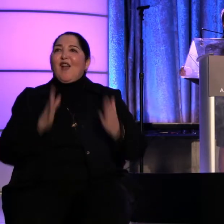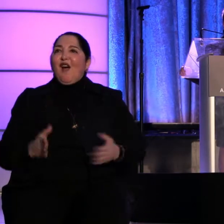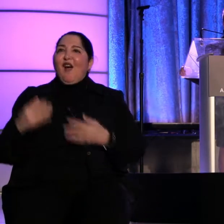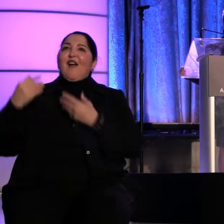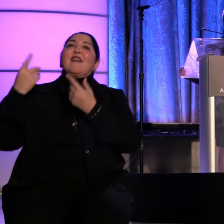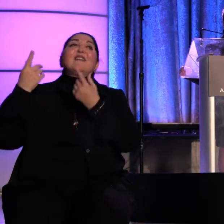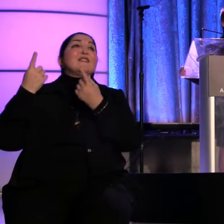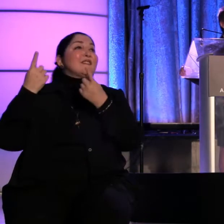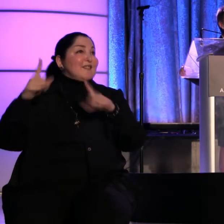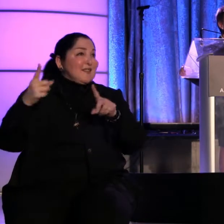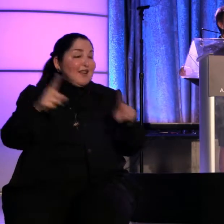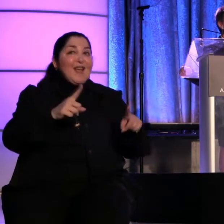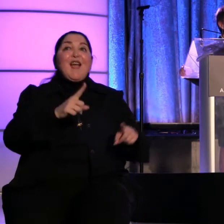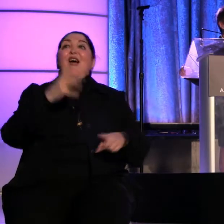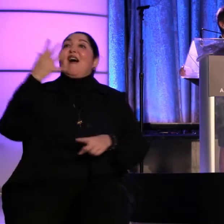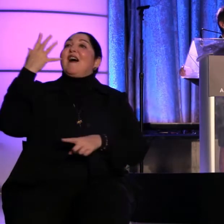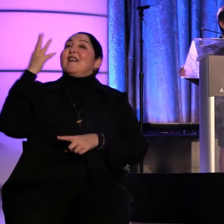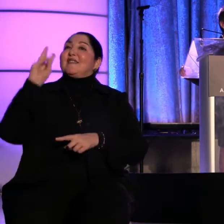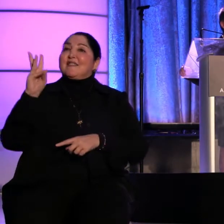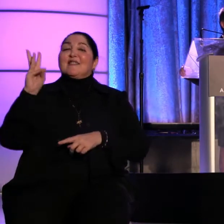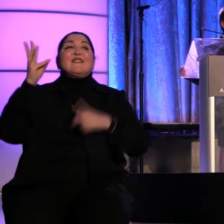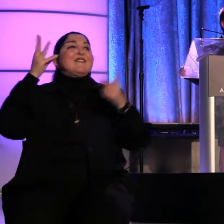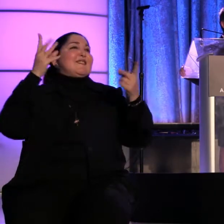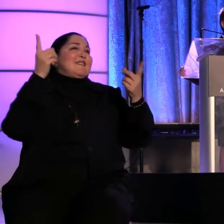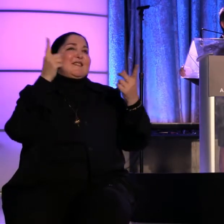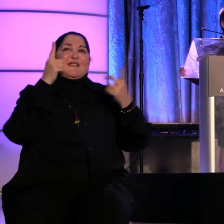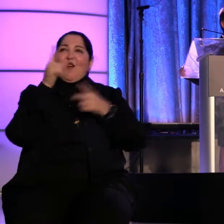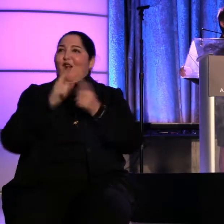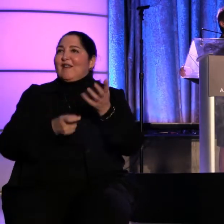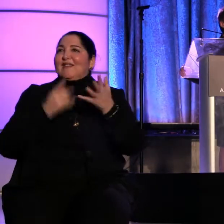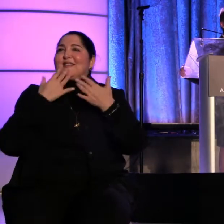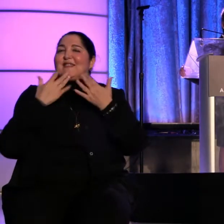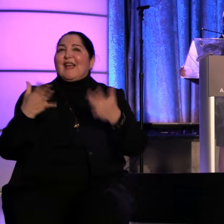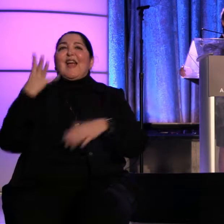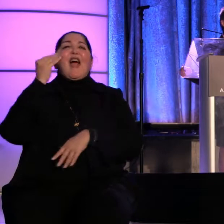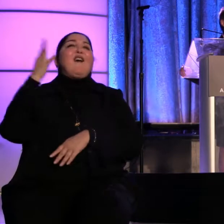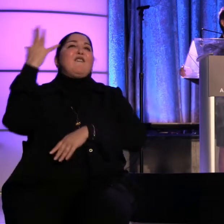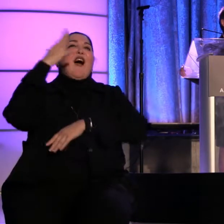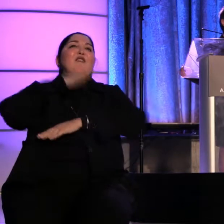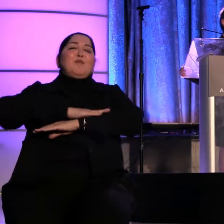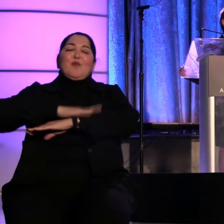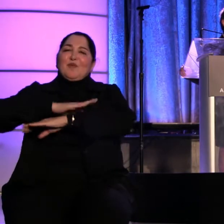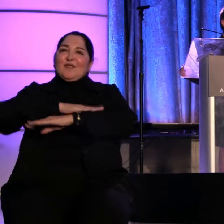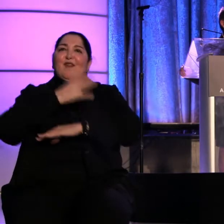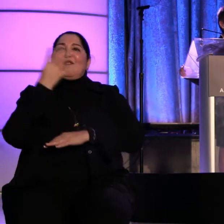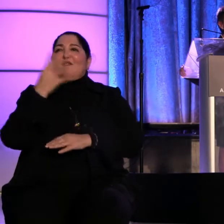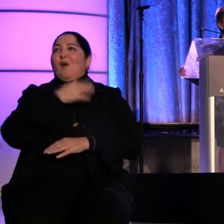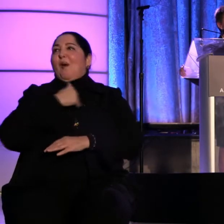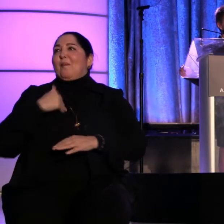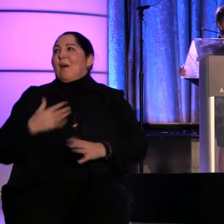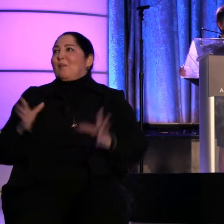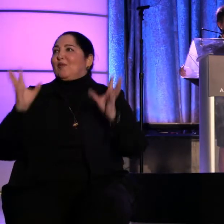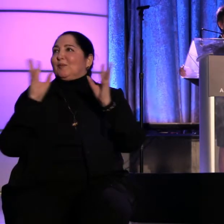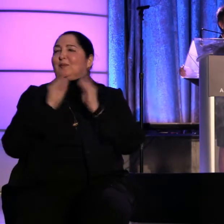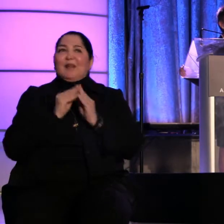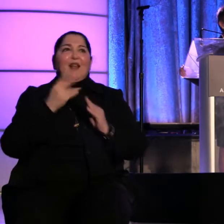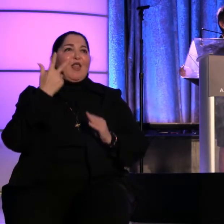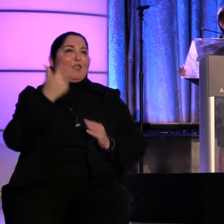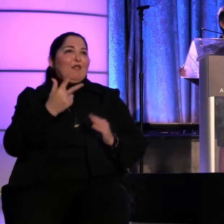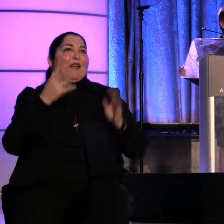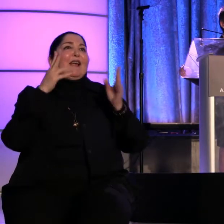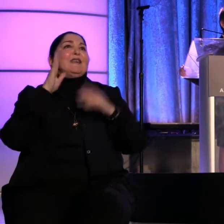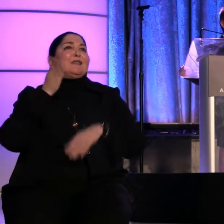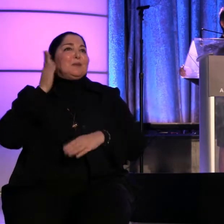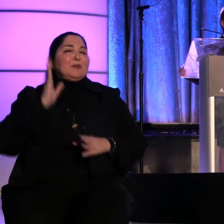singing, 5 expo booths, 4 members meeting, 3 keynote